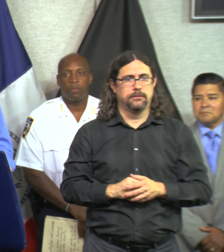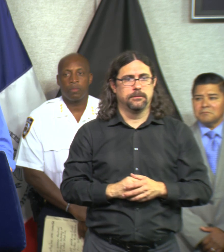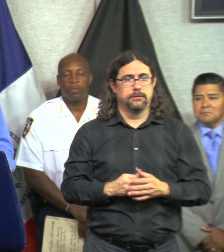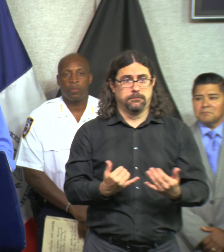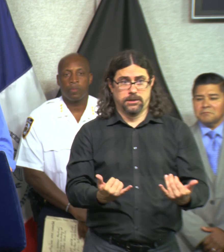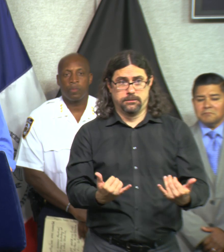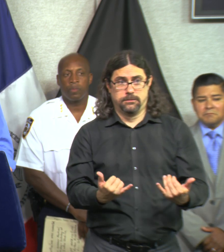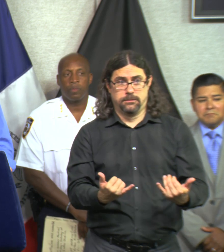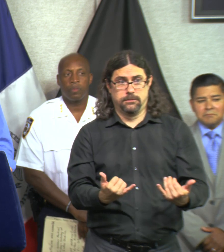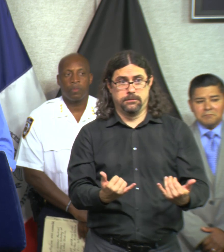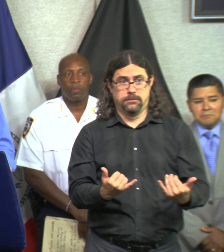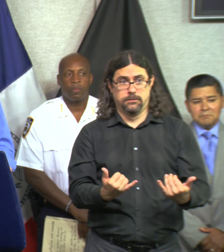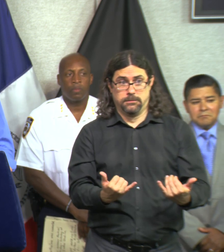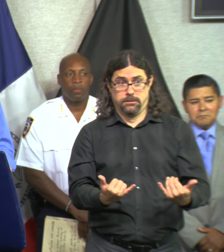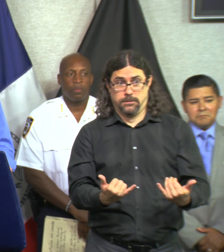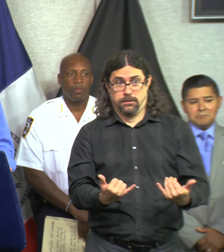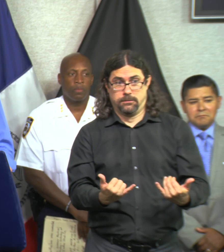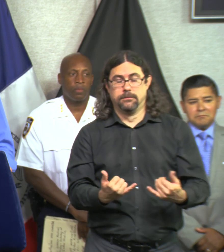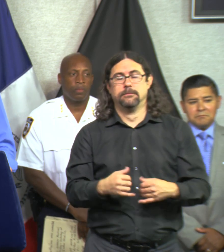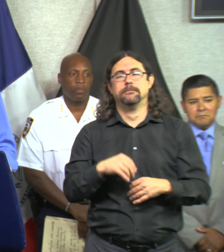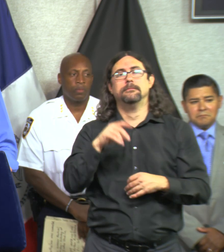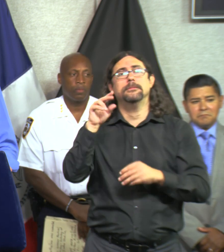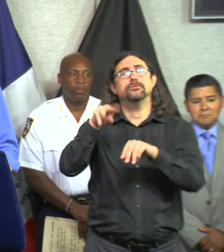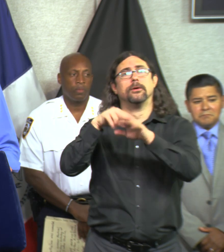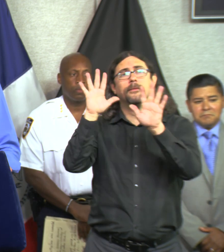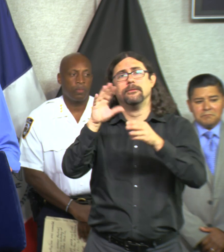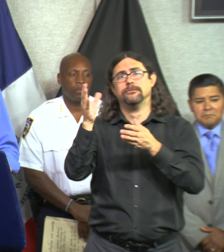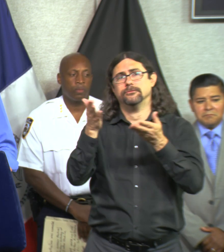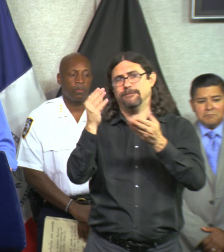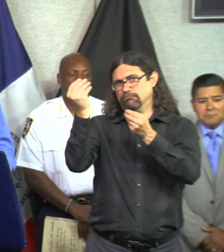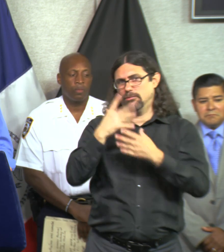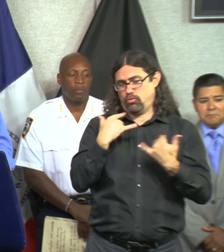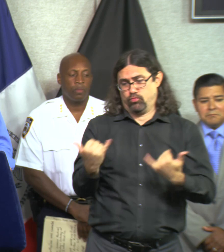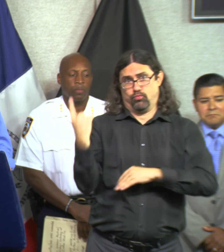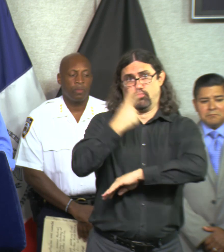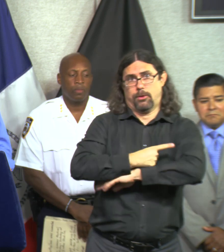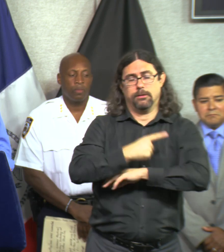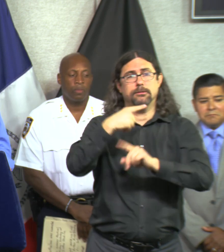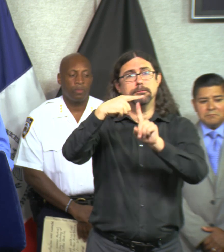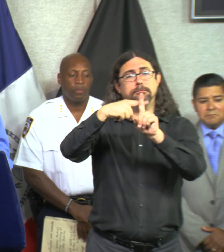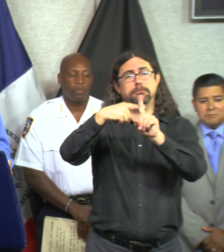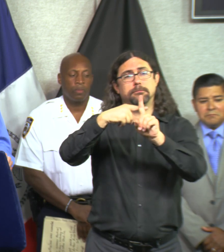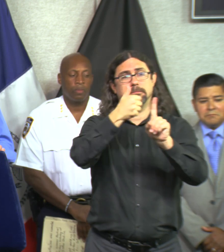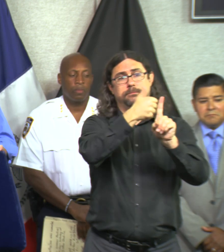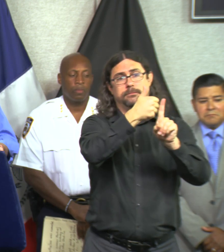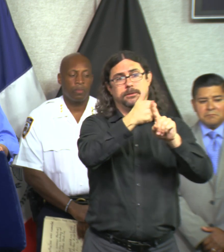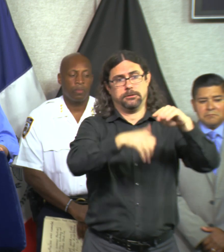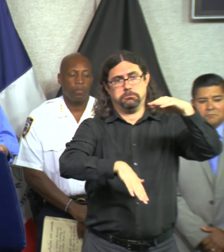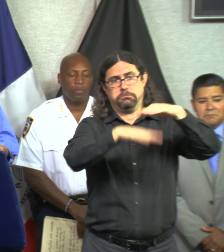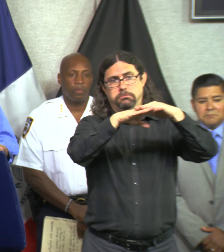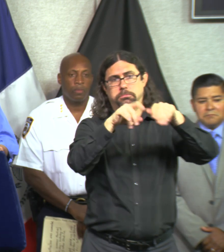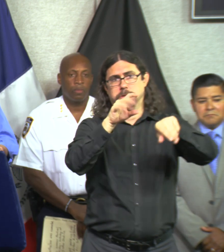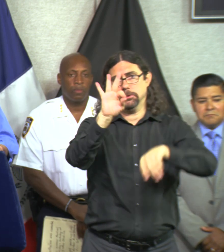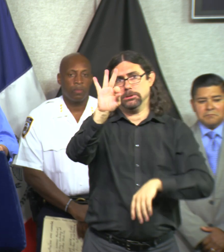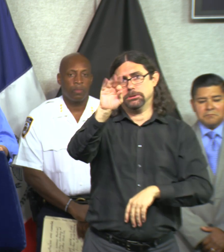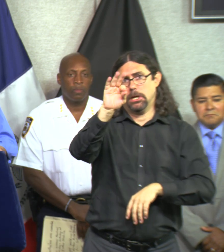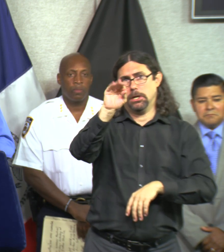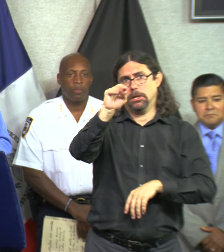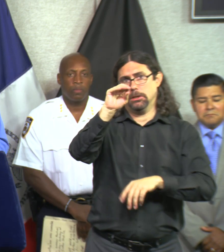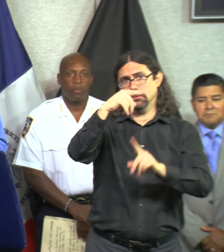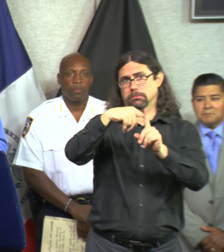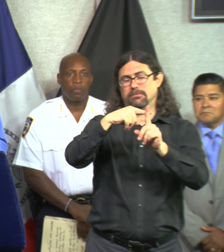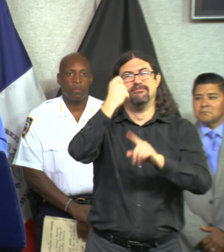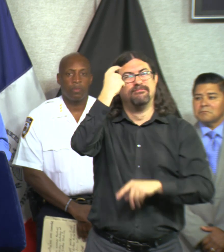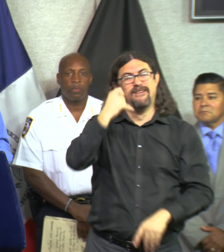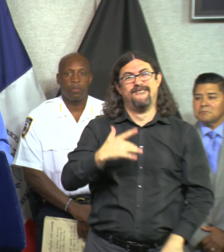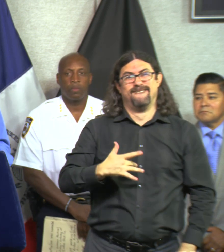101 degrees, and that will be primarily up till 5 p.m. when it will be at its hottest. We could